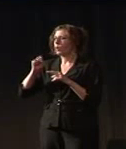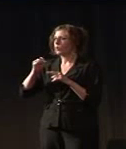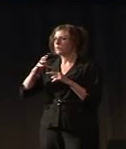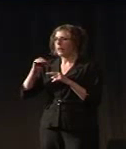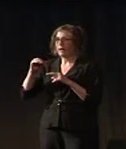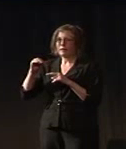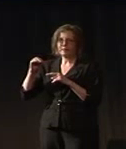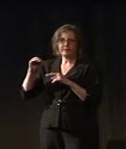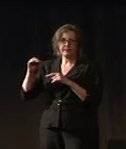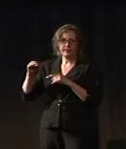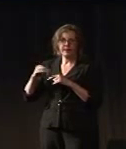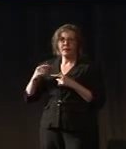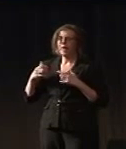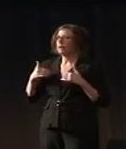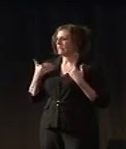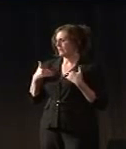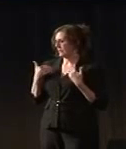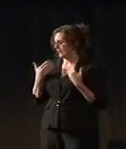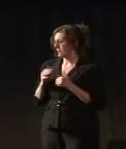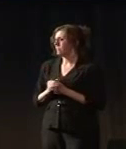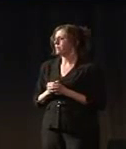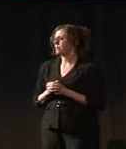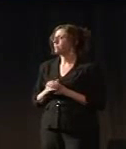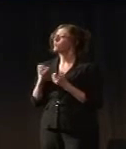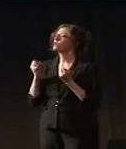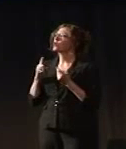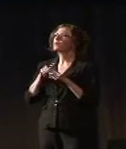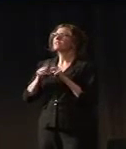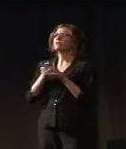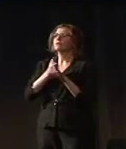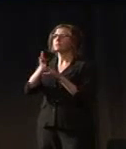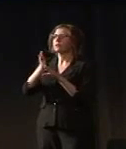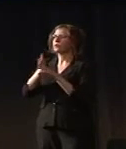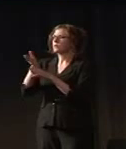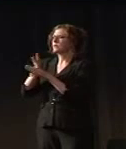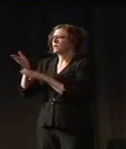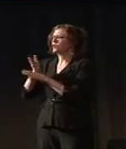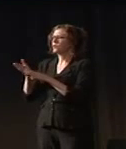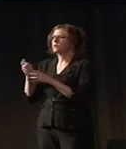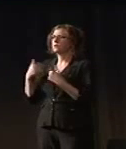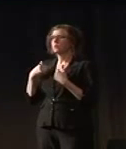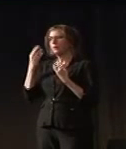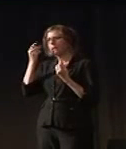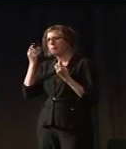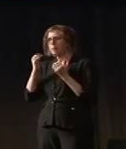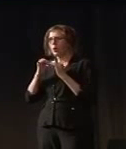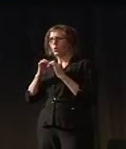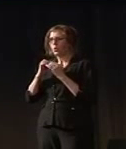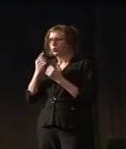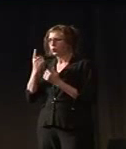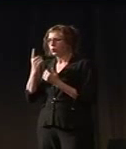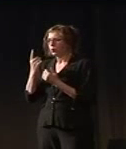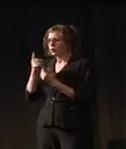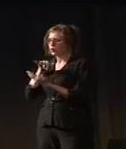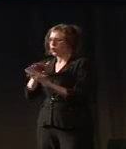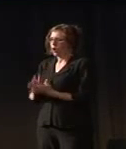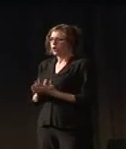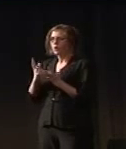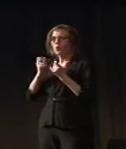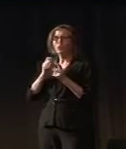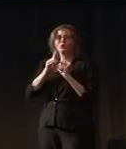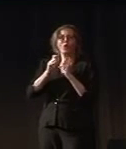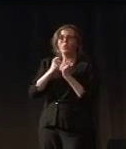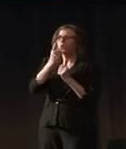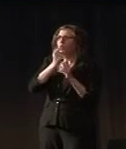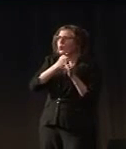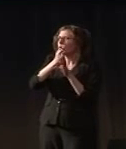sort of microdynamics of specialties, of specializations, of whom scholars seek to speak with to establish matters of